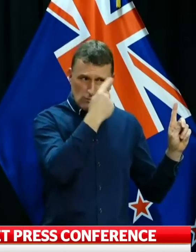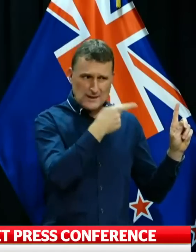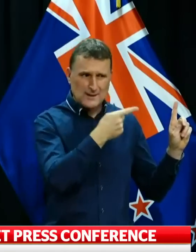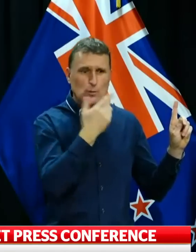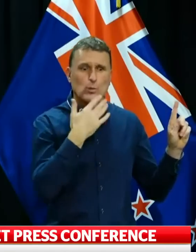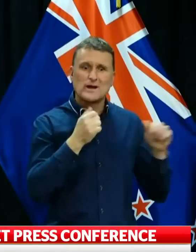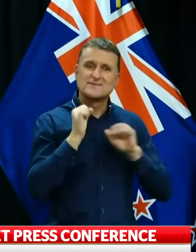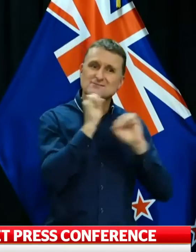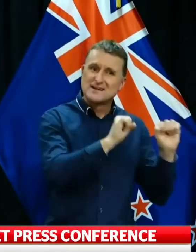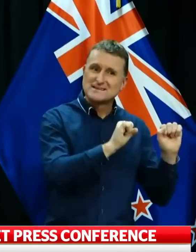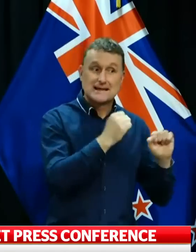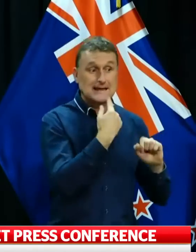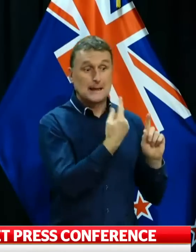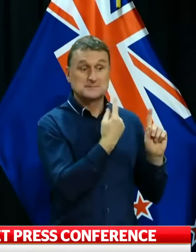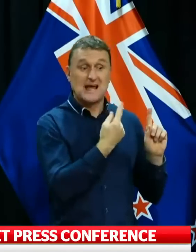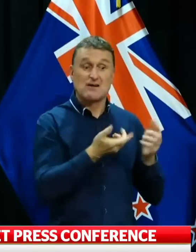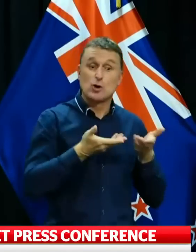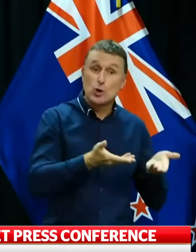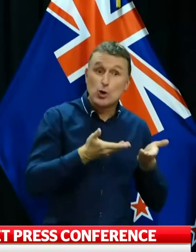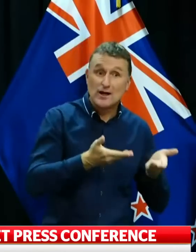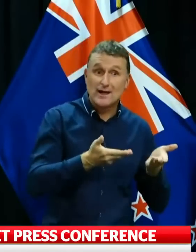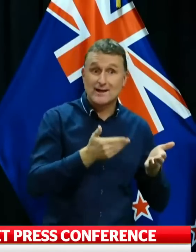somewhere?